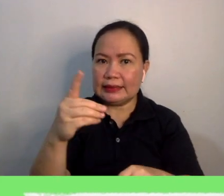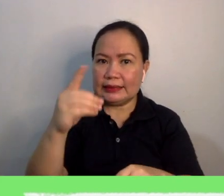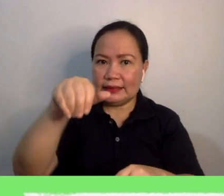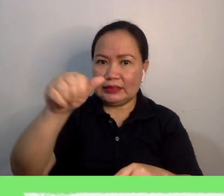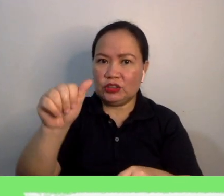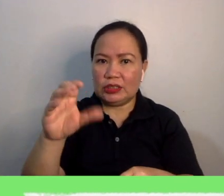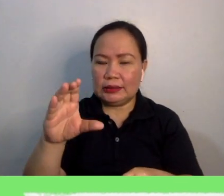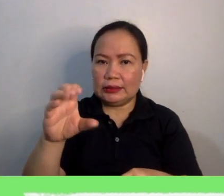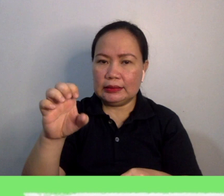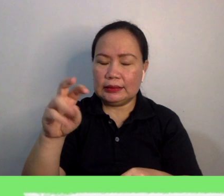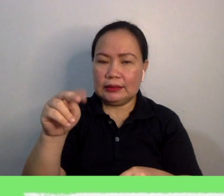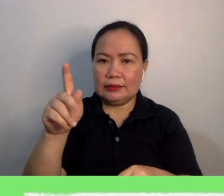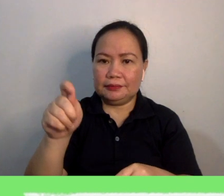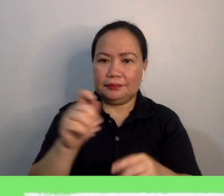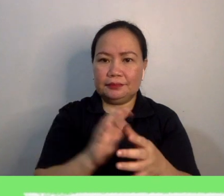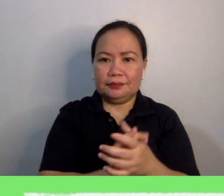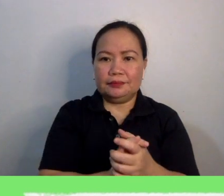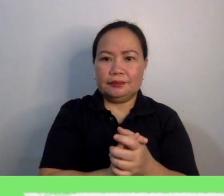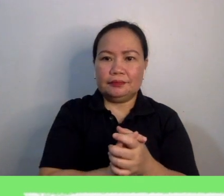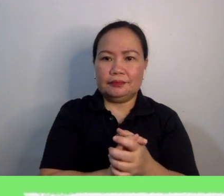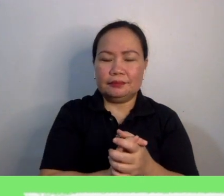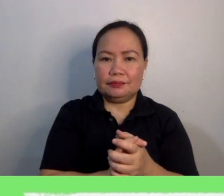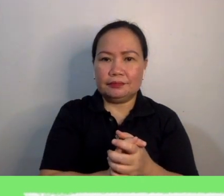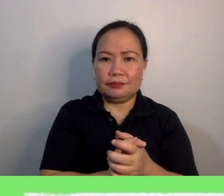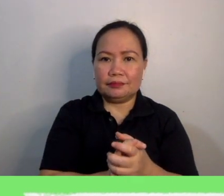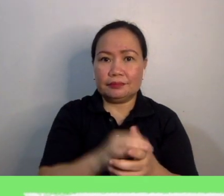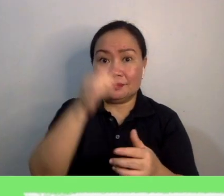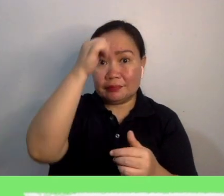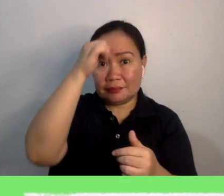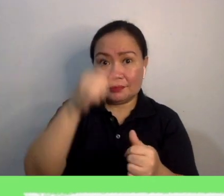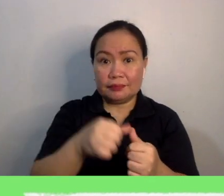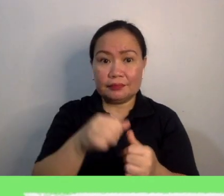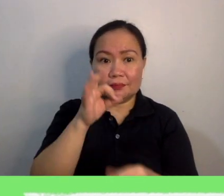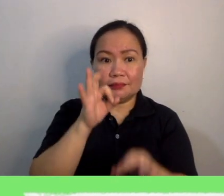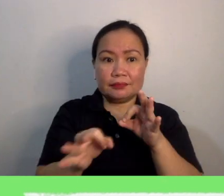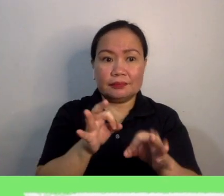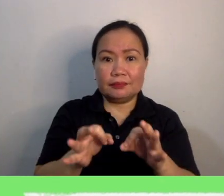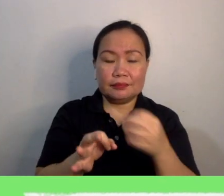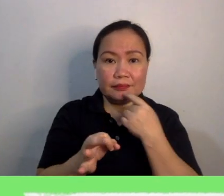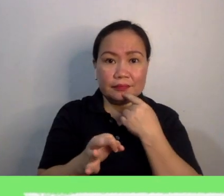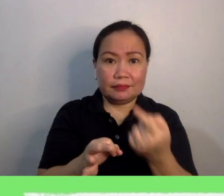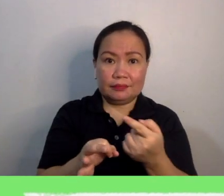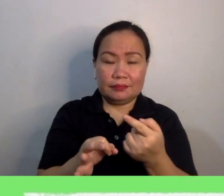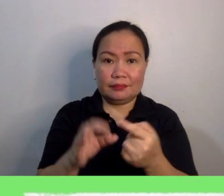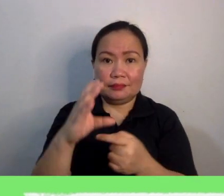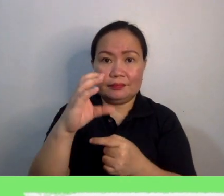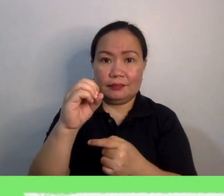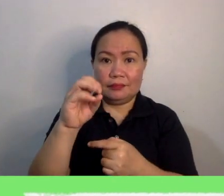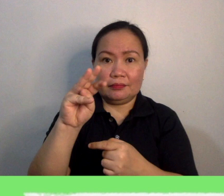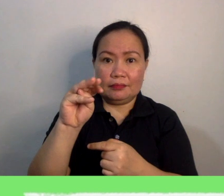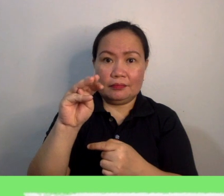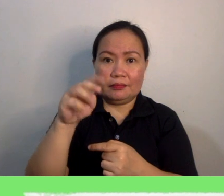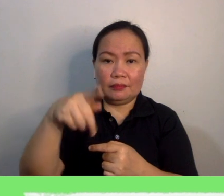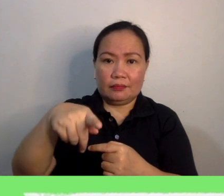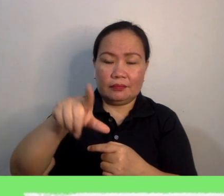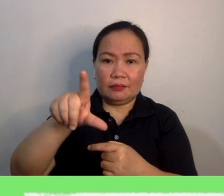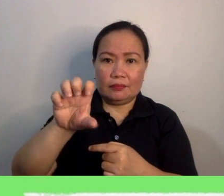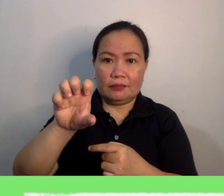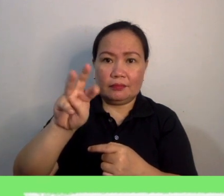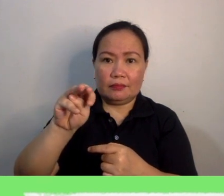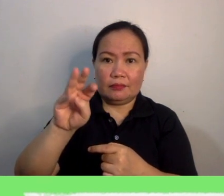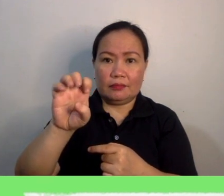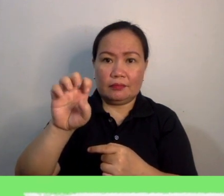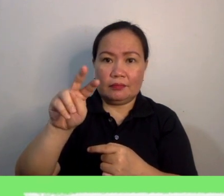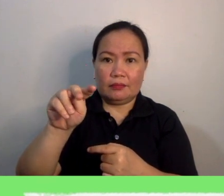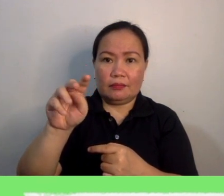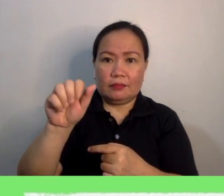angle pair kanina, yung adjacent angles. So, tatandaan lang na kapag sinabi natin complementary angles, the sum